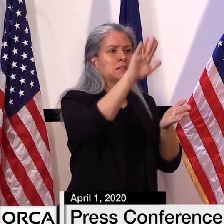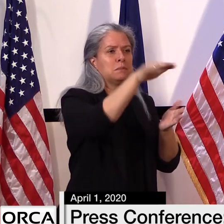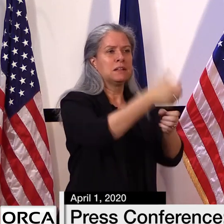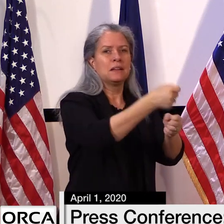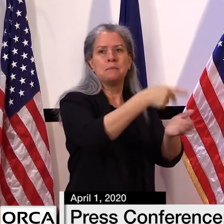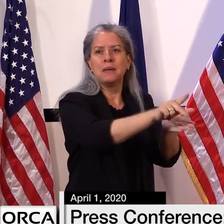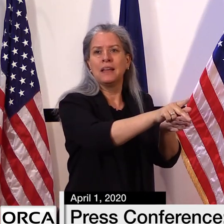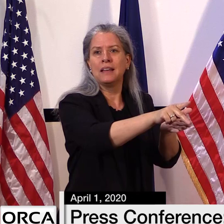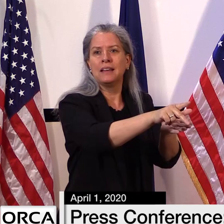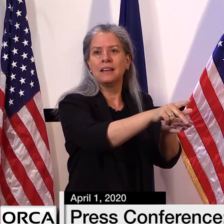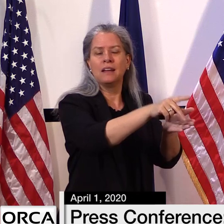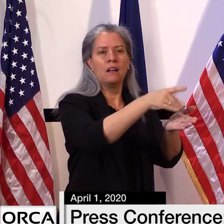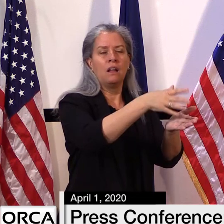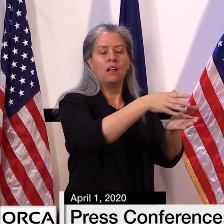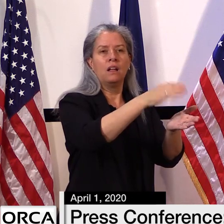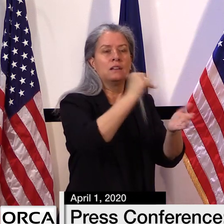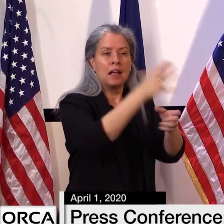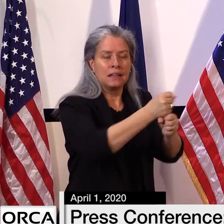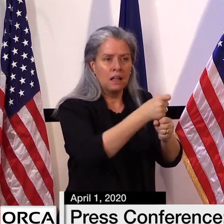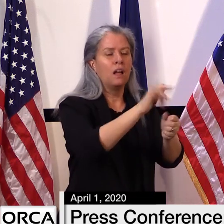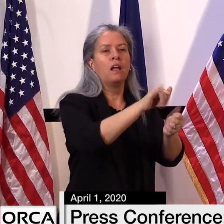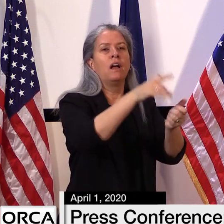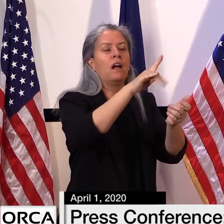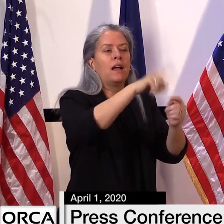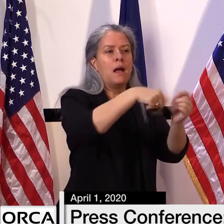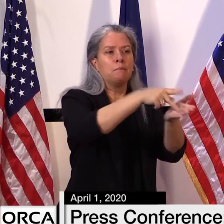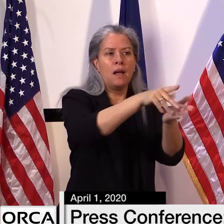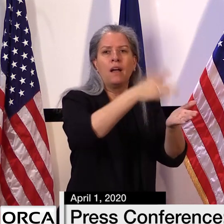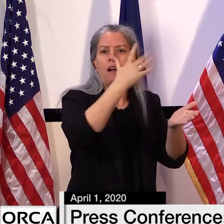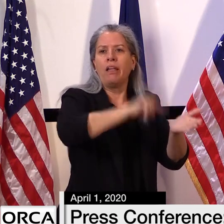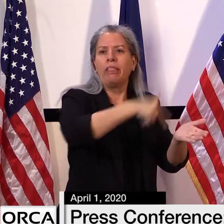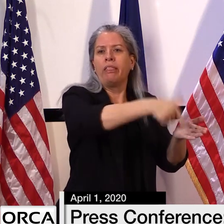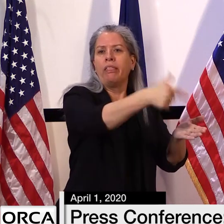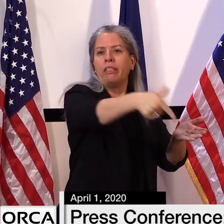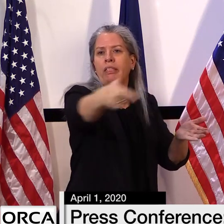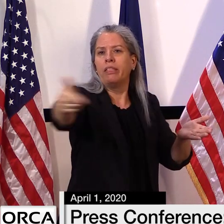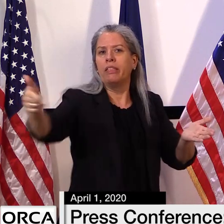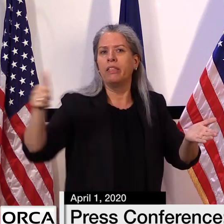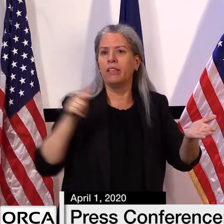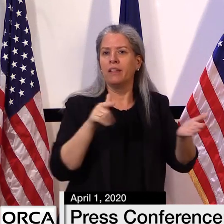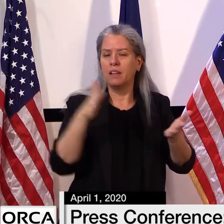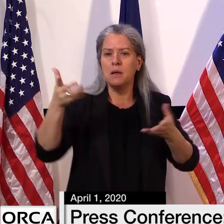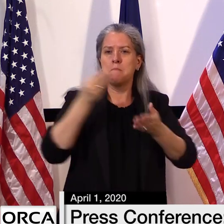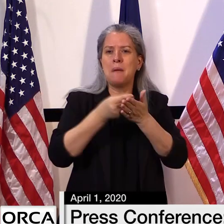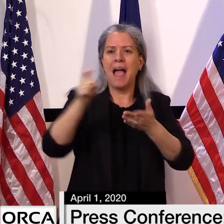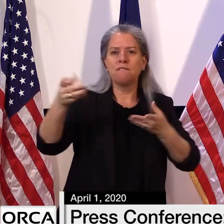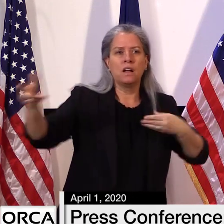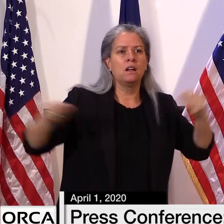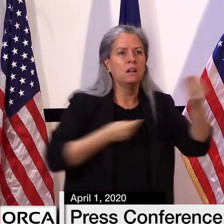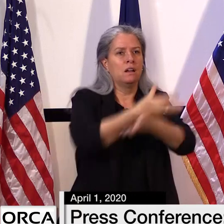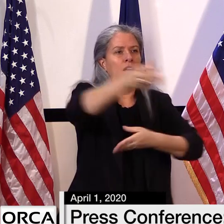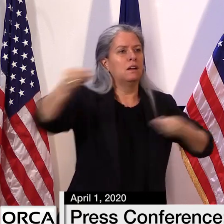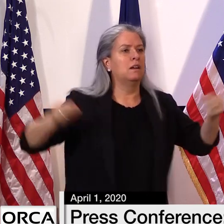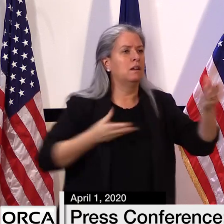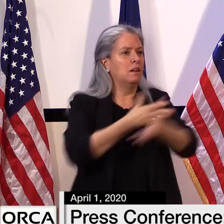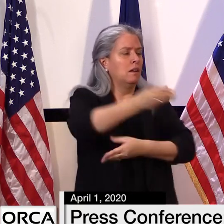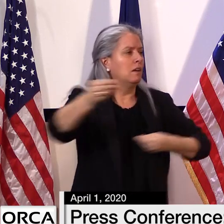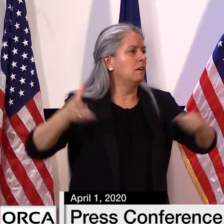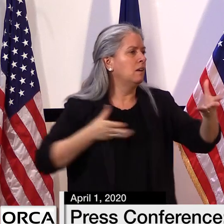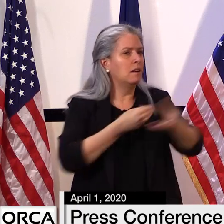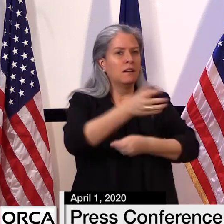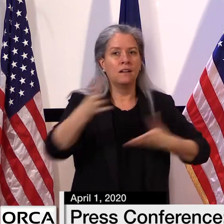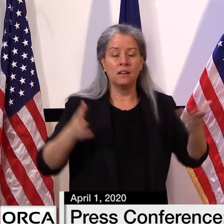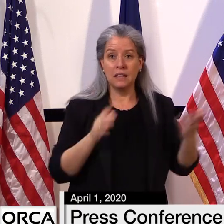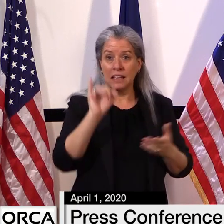it. And if you're being confronted with an eviction, please let us know. You can